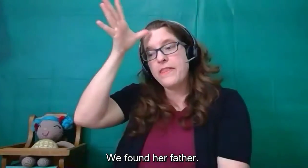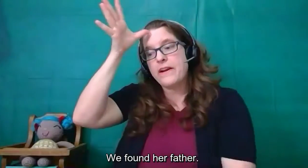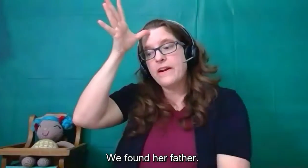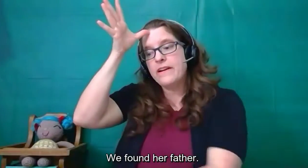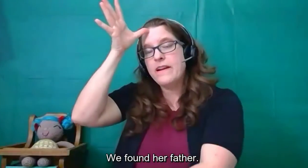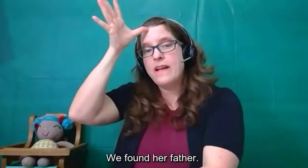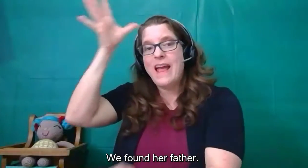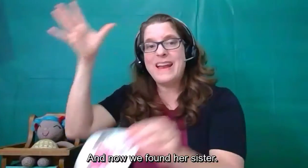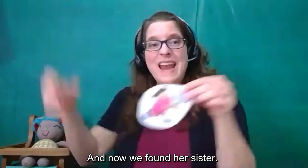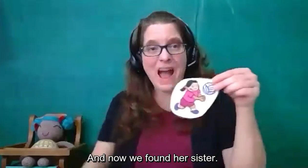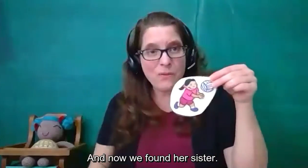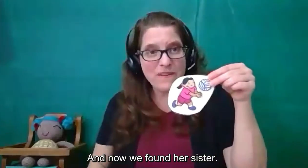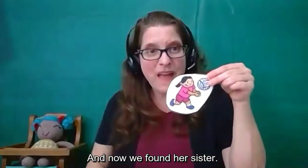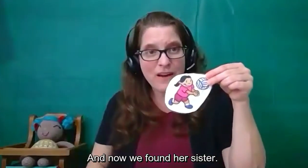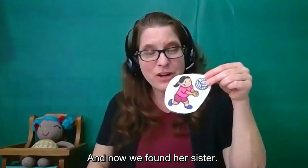father. And now we found her